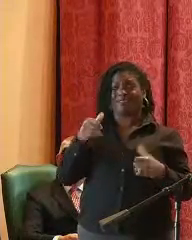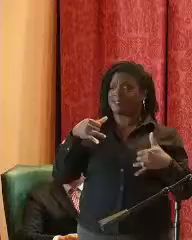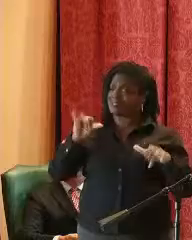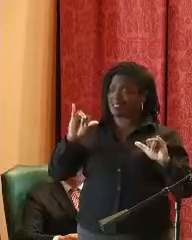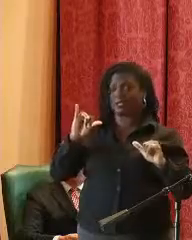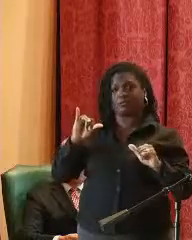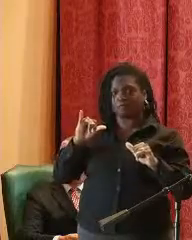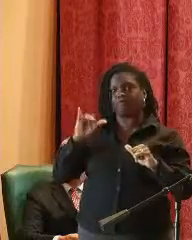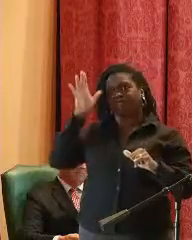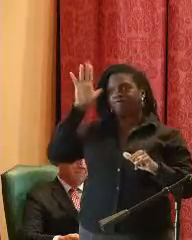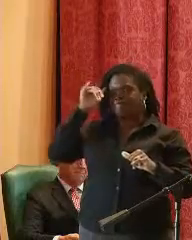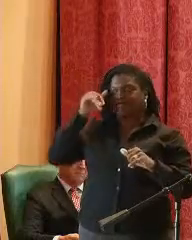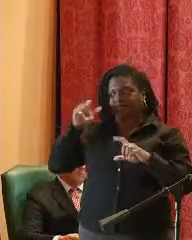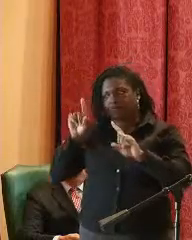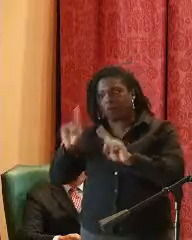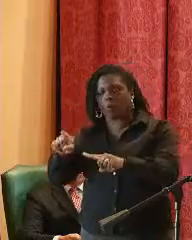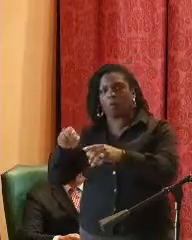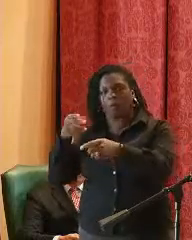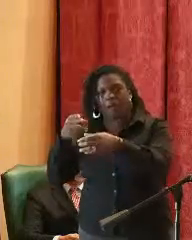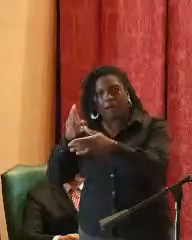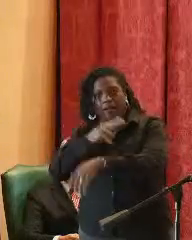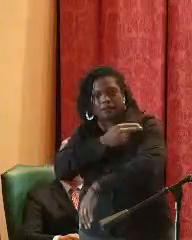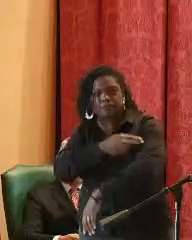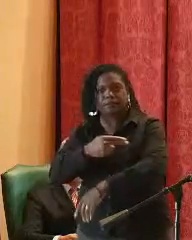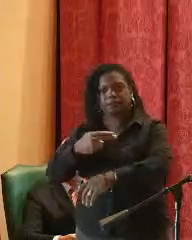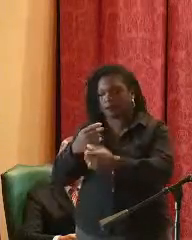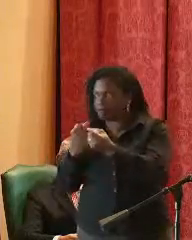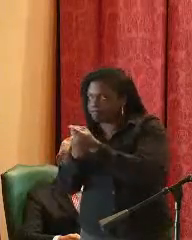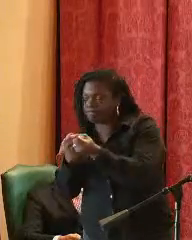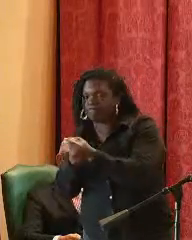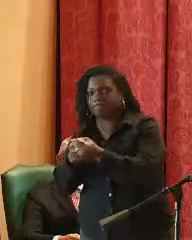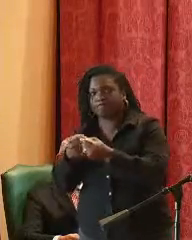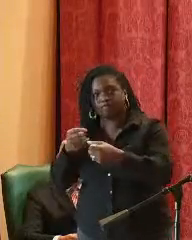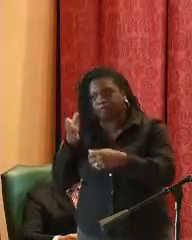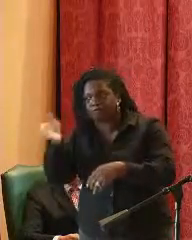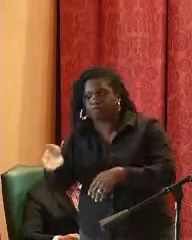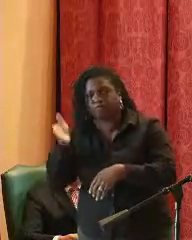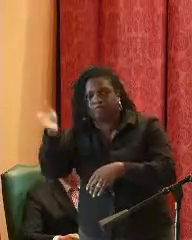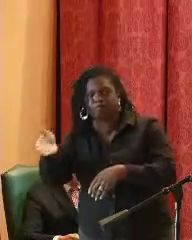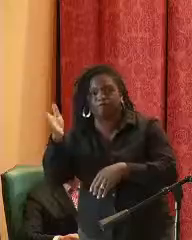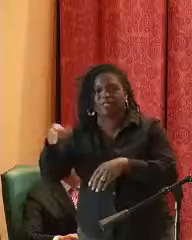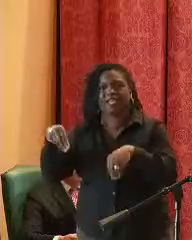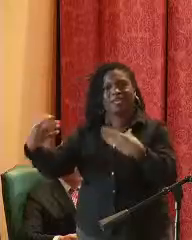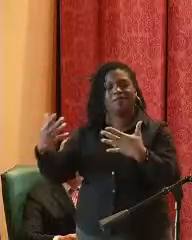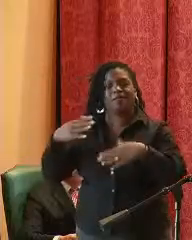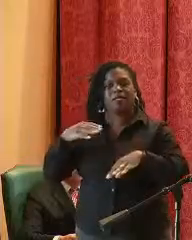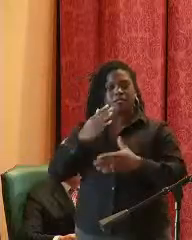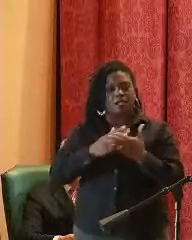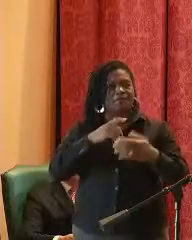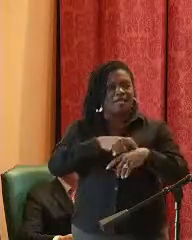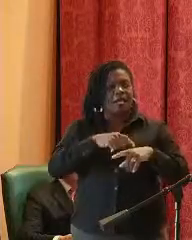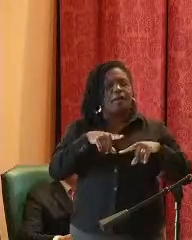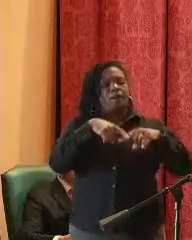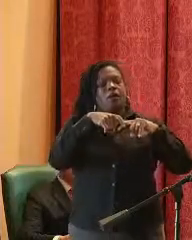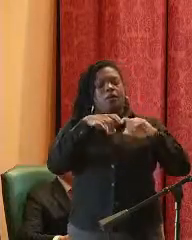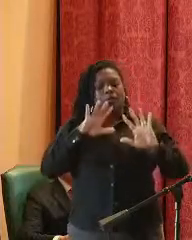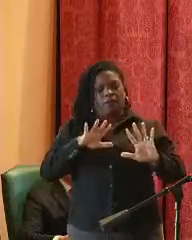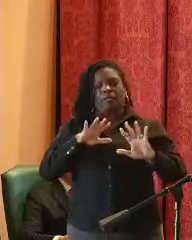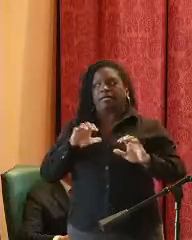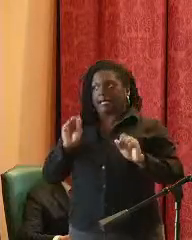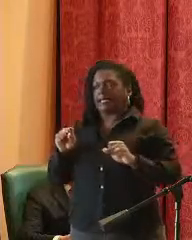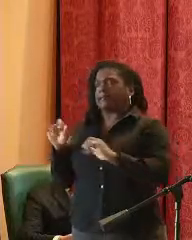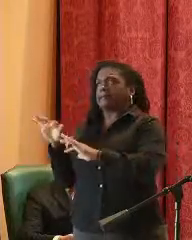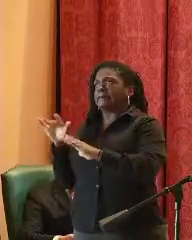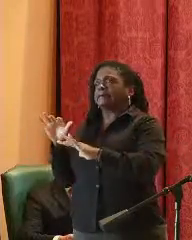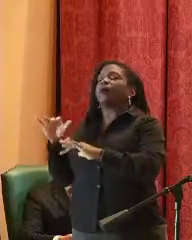hospital and provide me with relief. Rodrigo keeps his home surroundings looking nice, buys his clothes, shops for